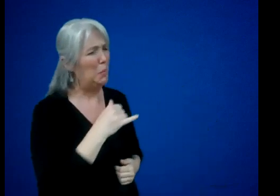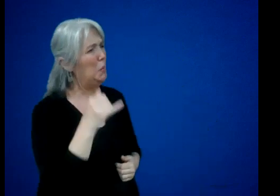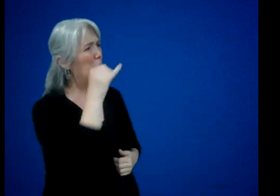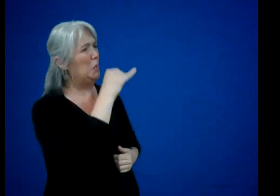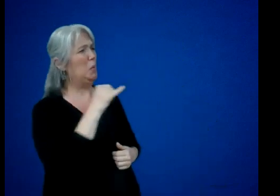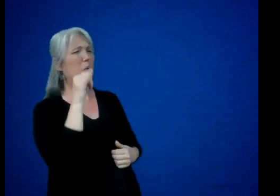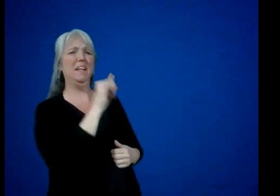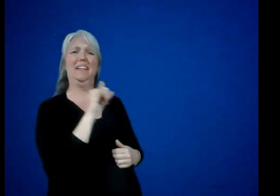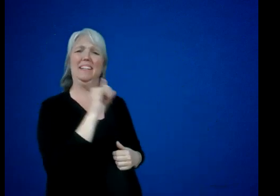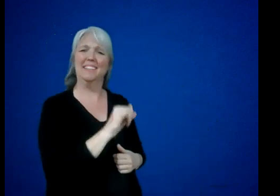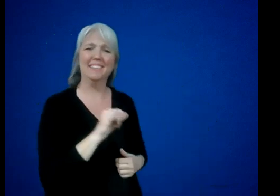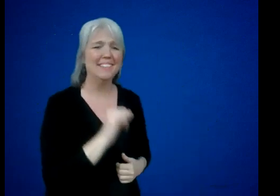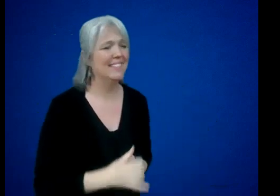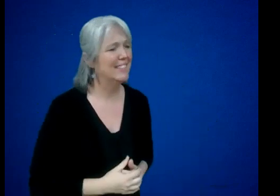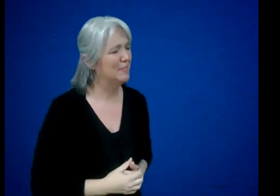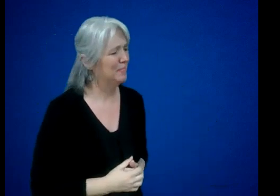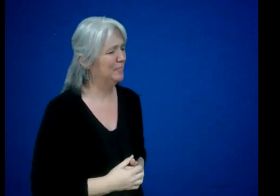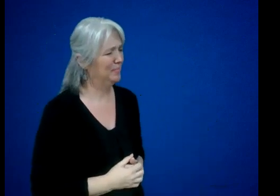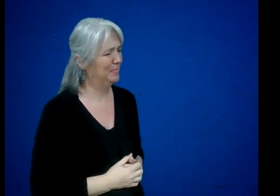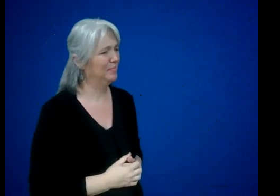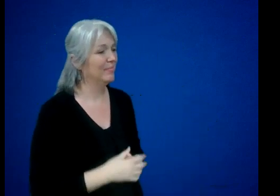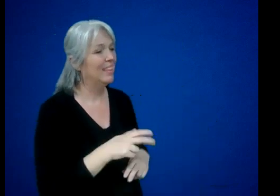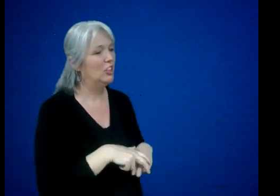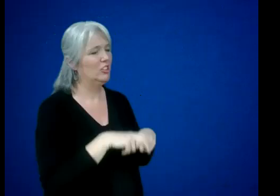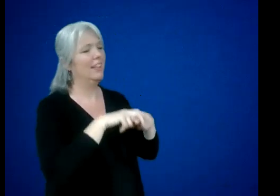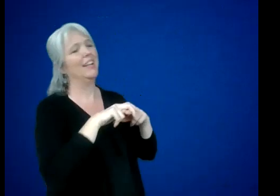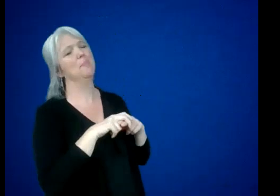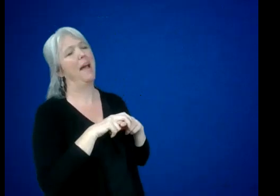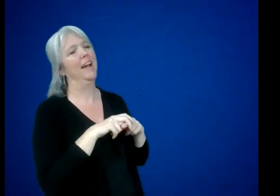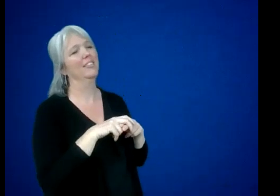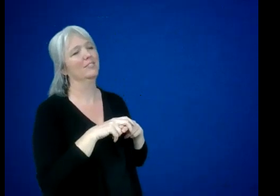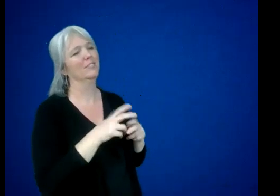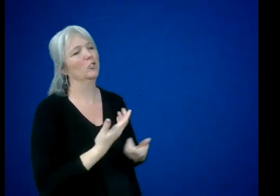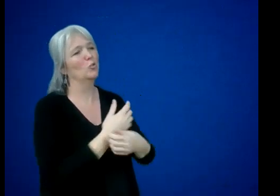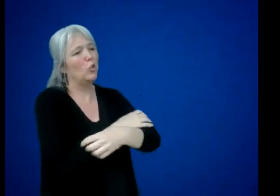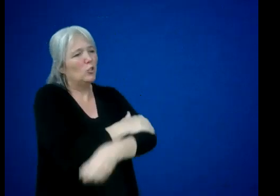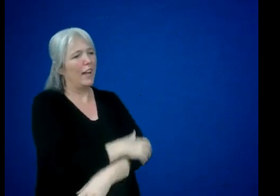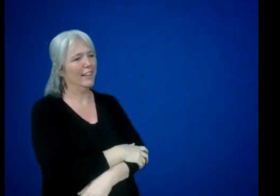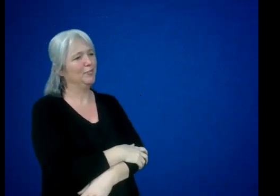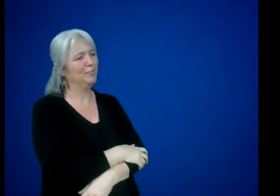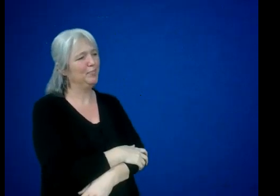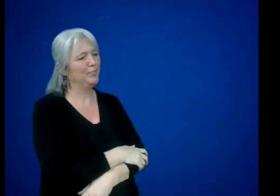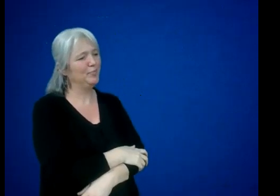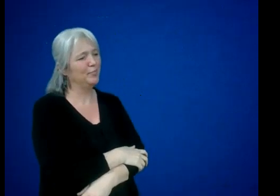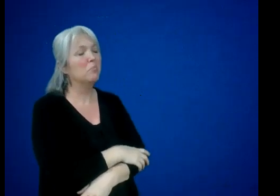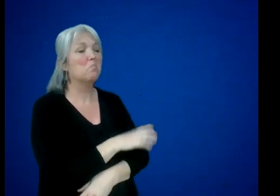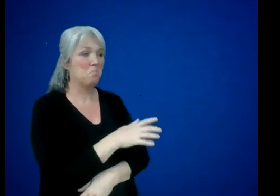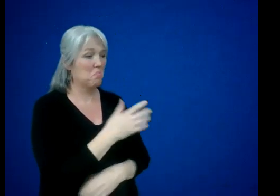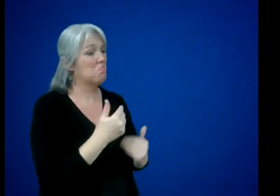"Ooh-wee," said Gloria. She leaned back in her chair and crossed her hands on her stomach. "We best get started